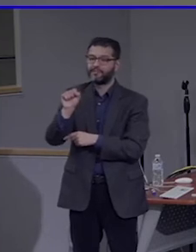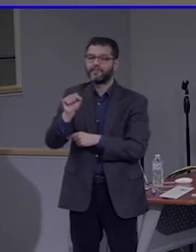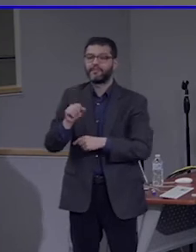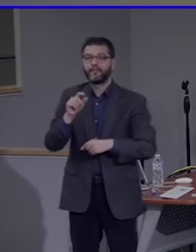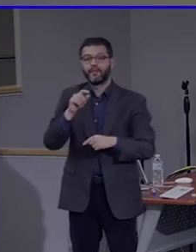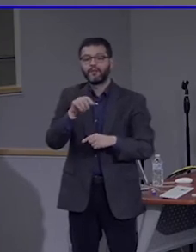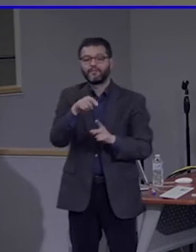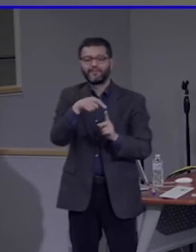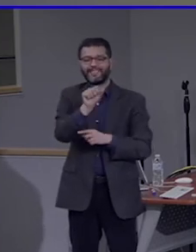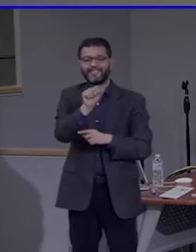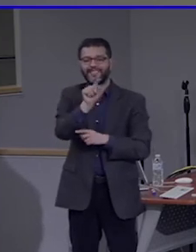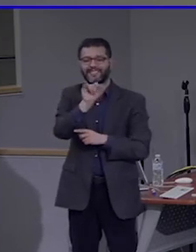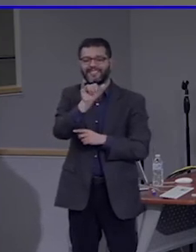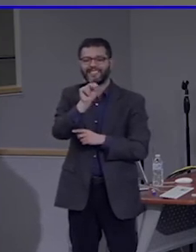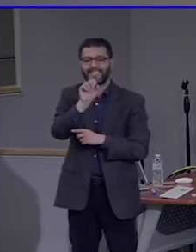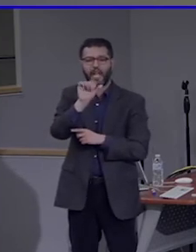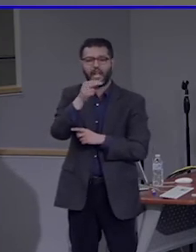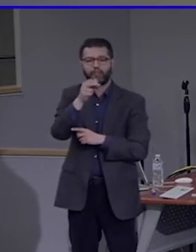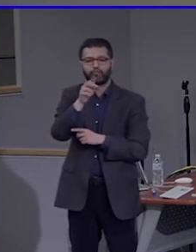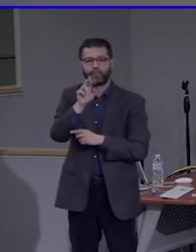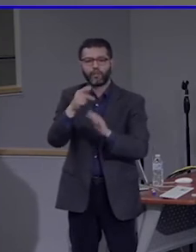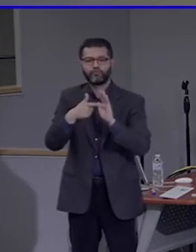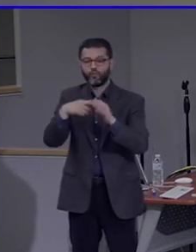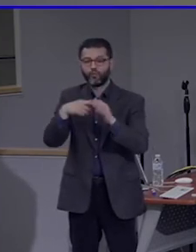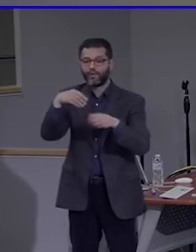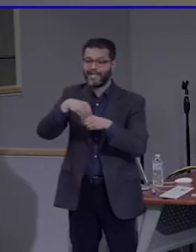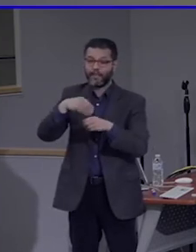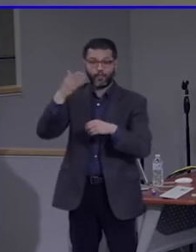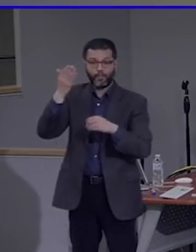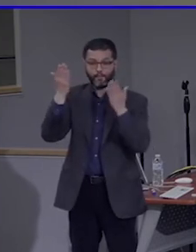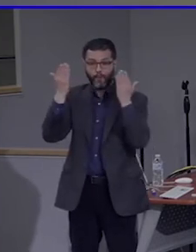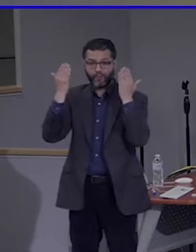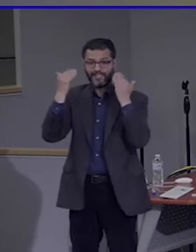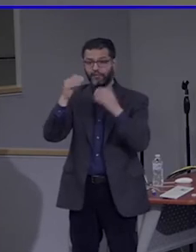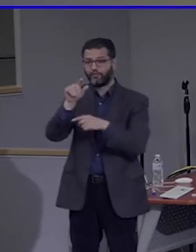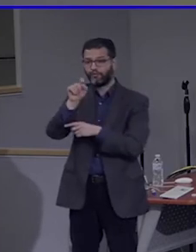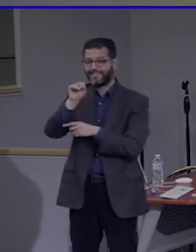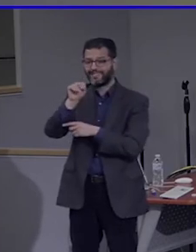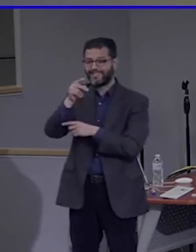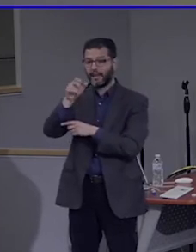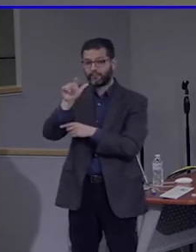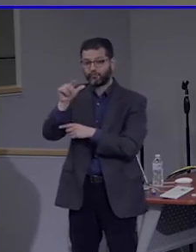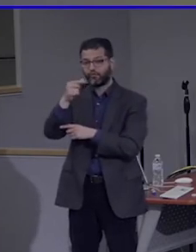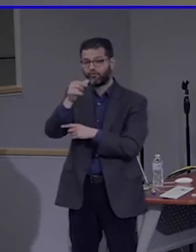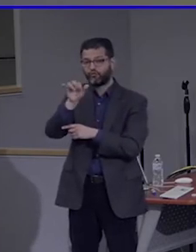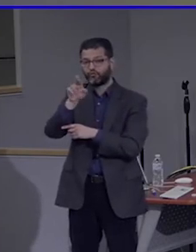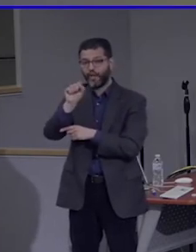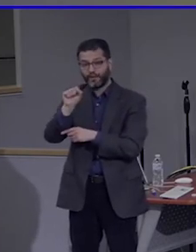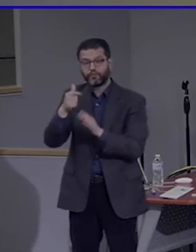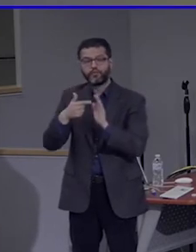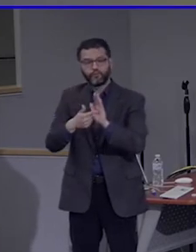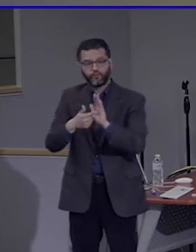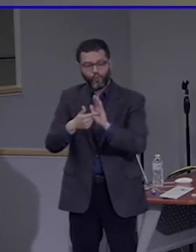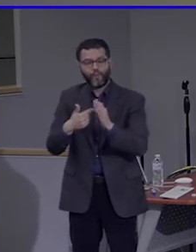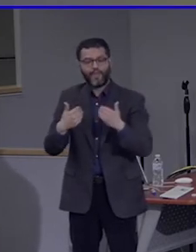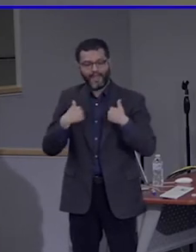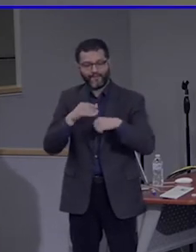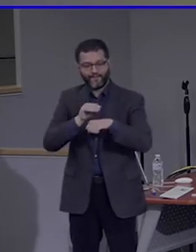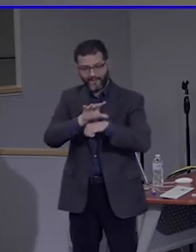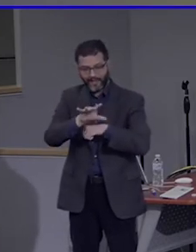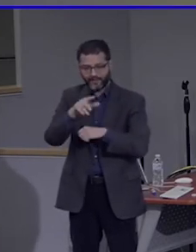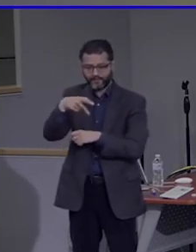example showed in the posterior superior temporal gyrus that there were effects of phonemes